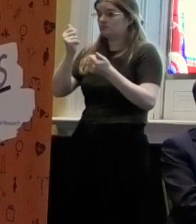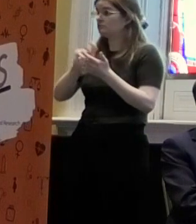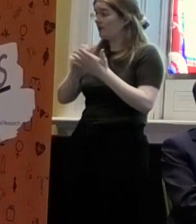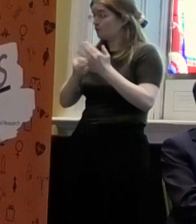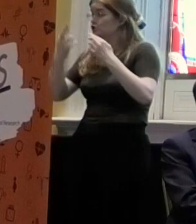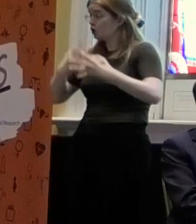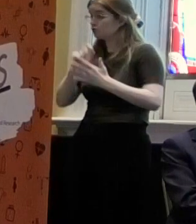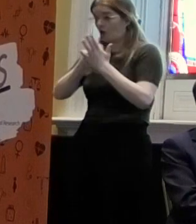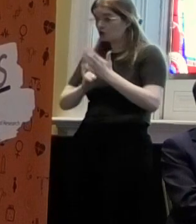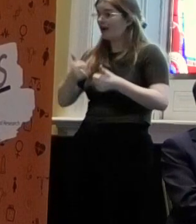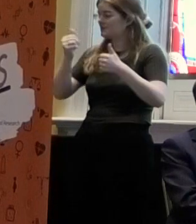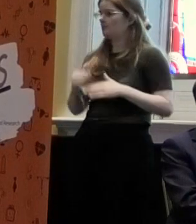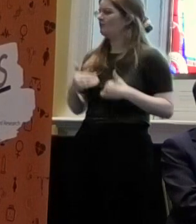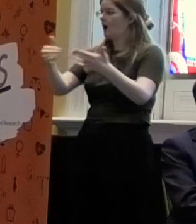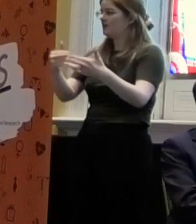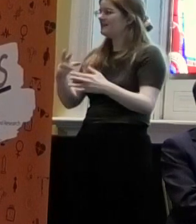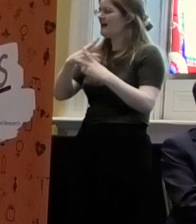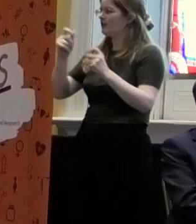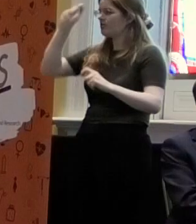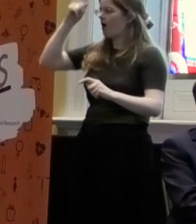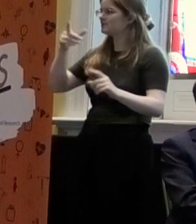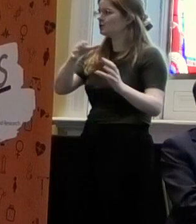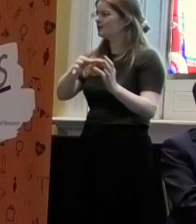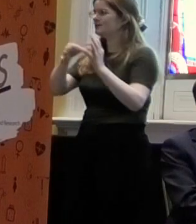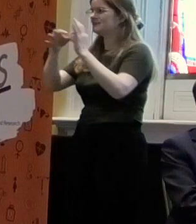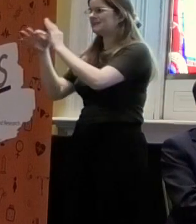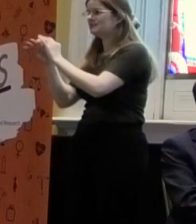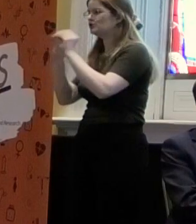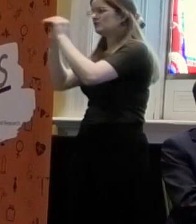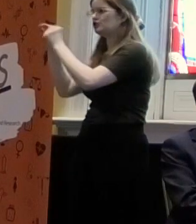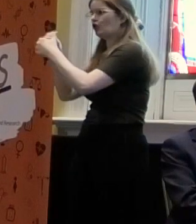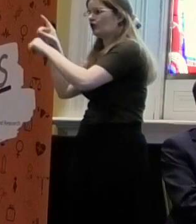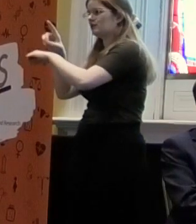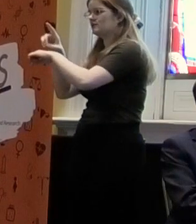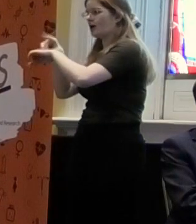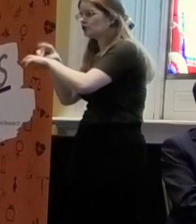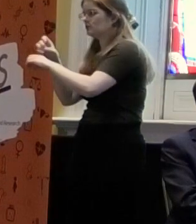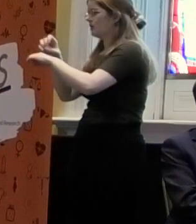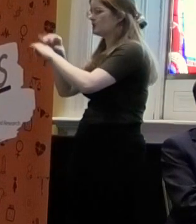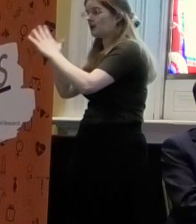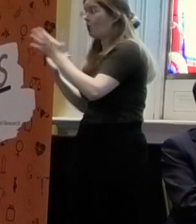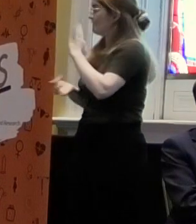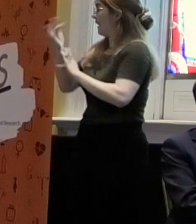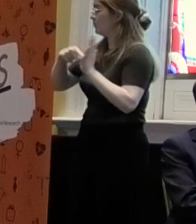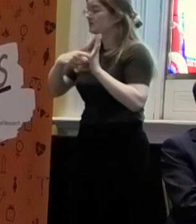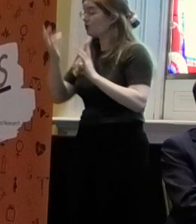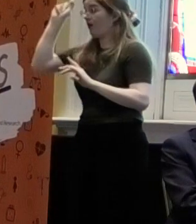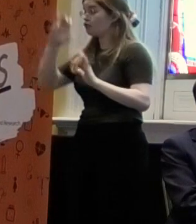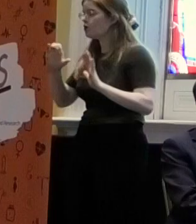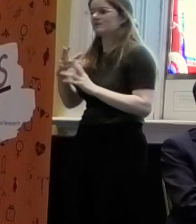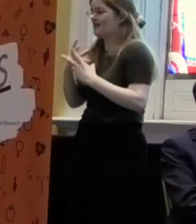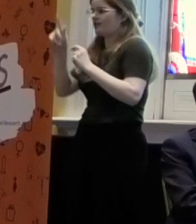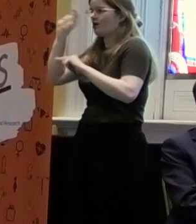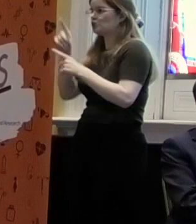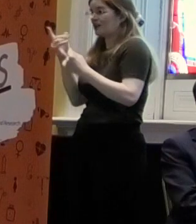it. Yeah. And there was no sort of linking in with the other specialties and doing more around it. So Okay. I think we